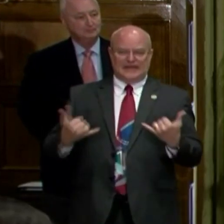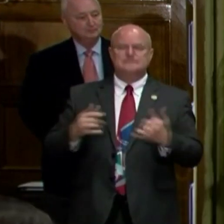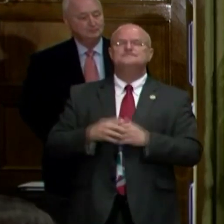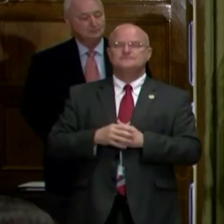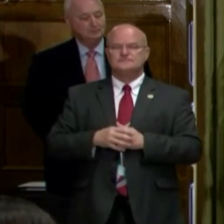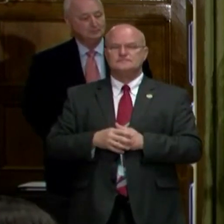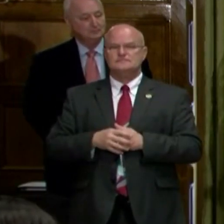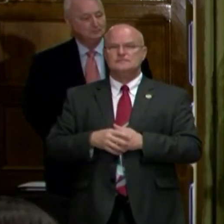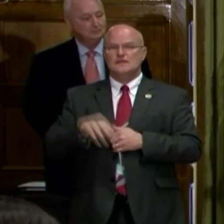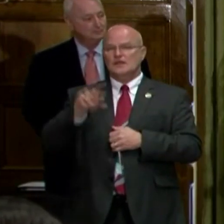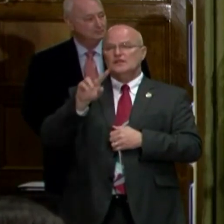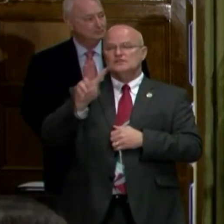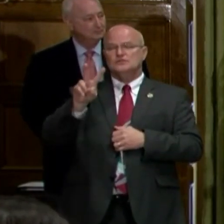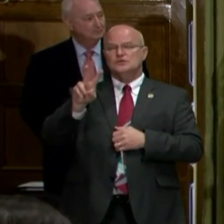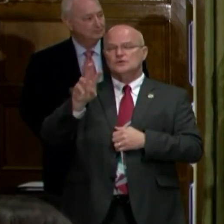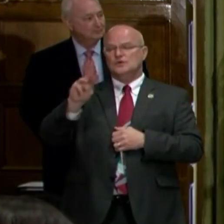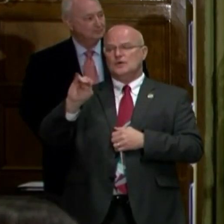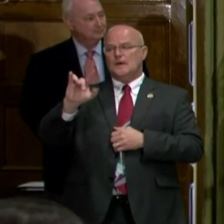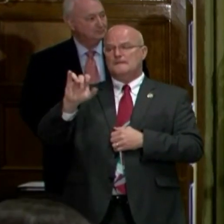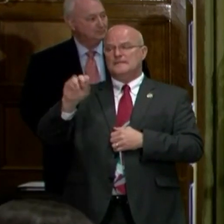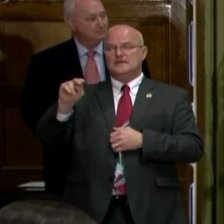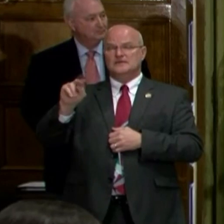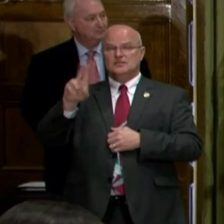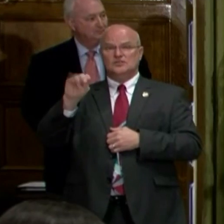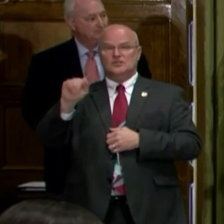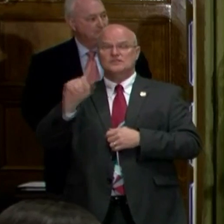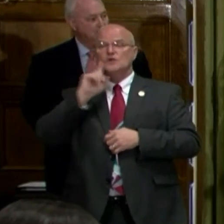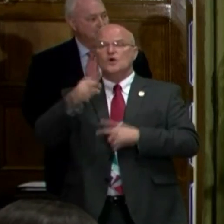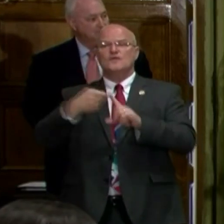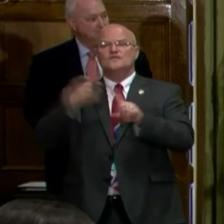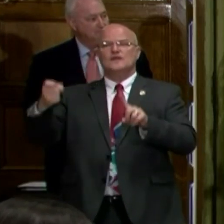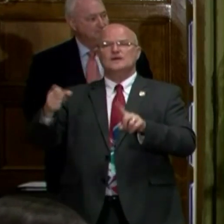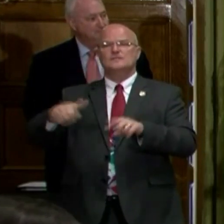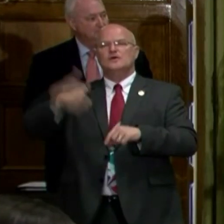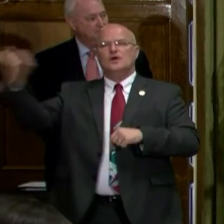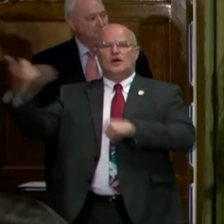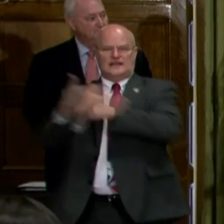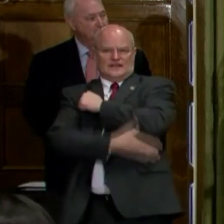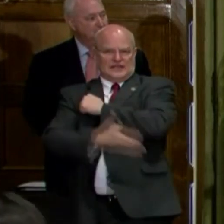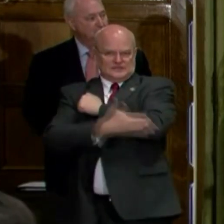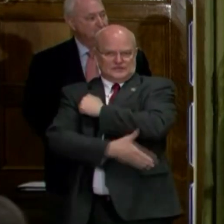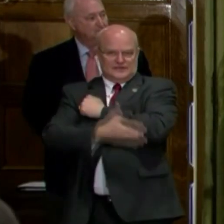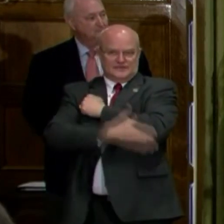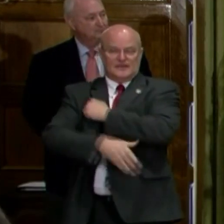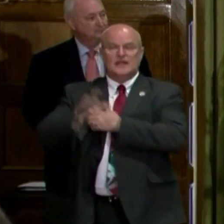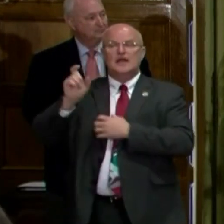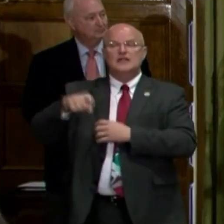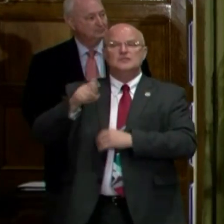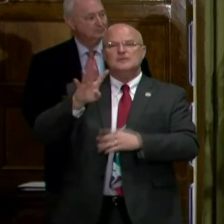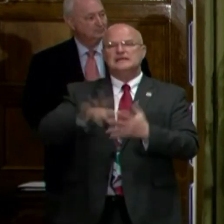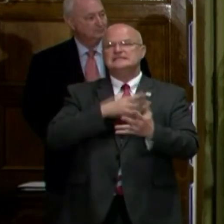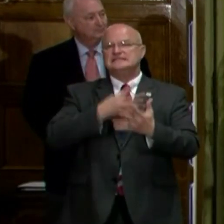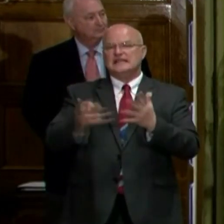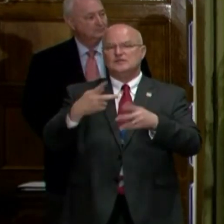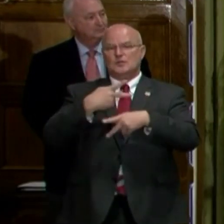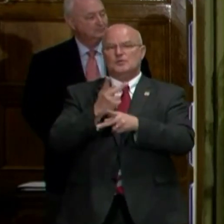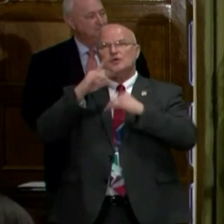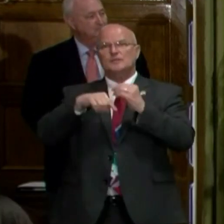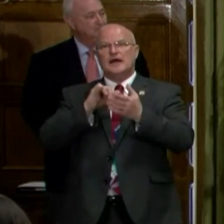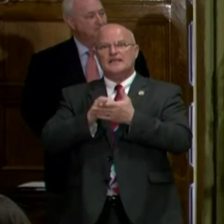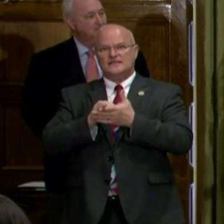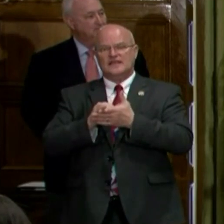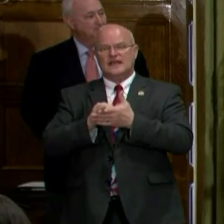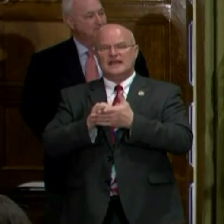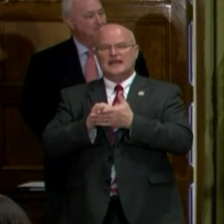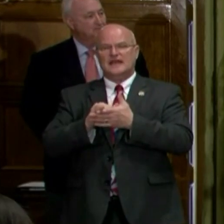I mean, the 2 million units are ordered from overseas, and you have to schedule production time.